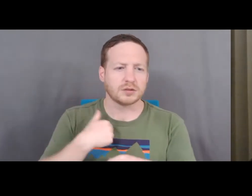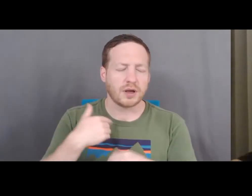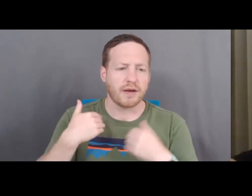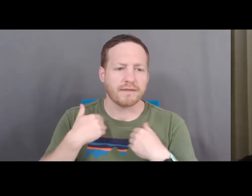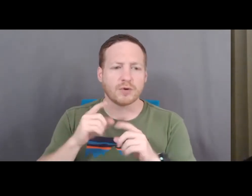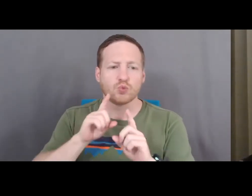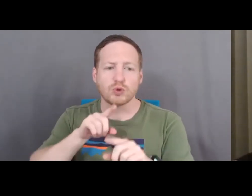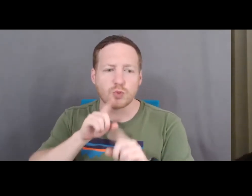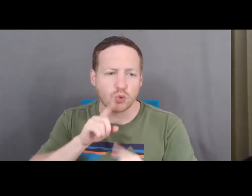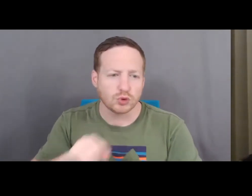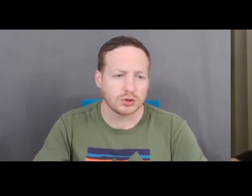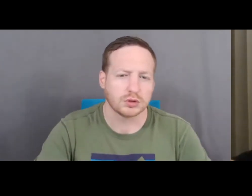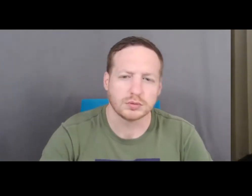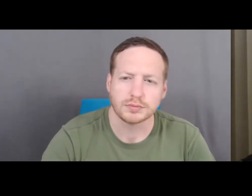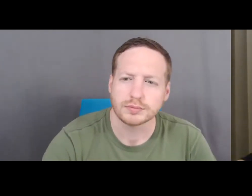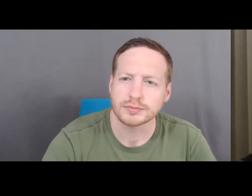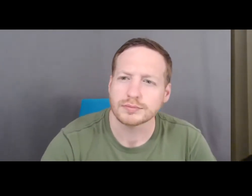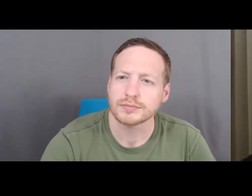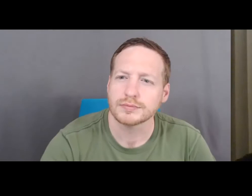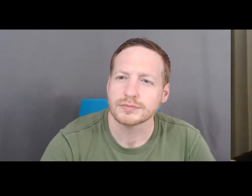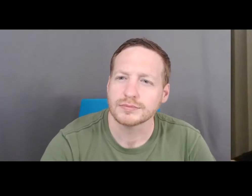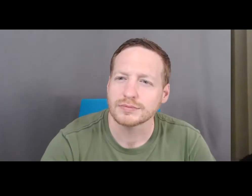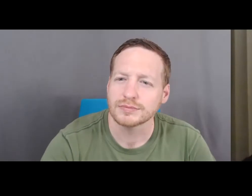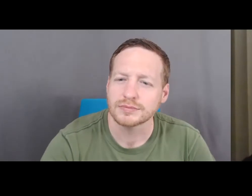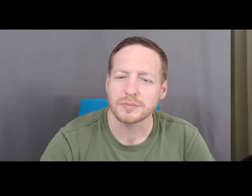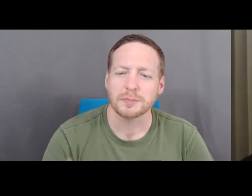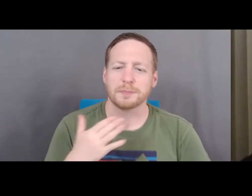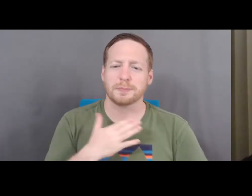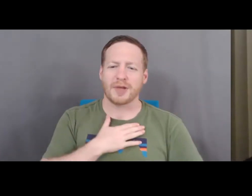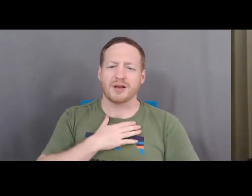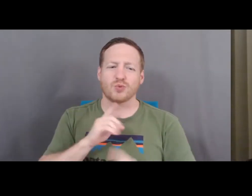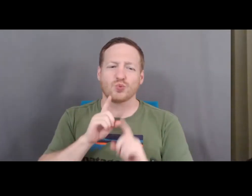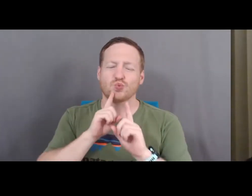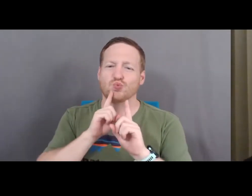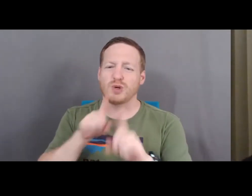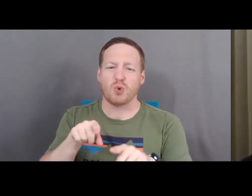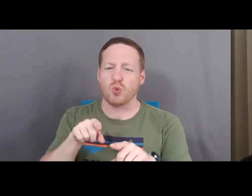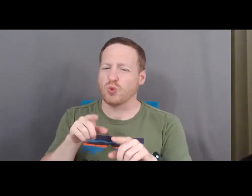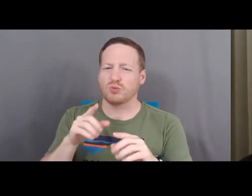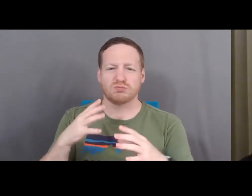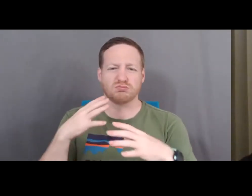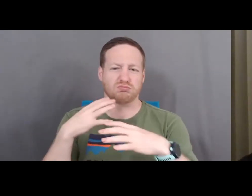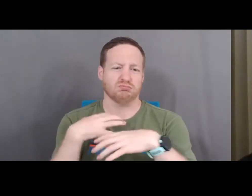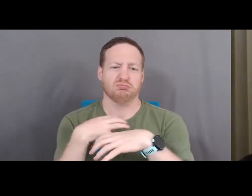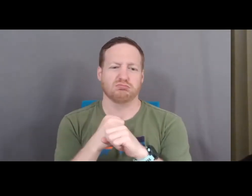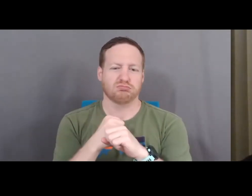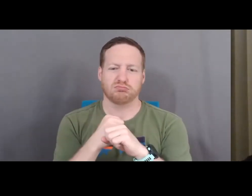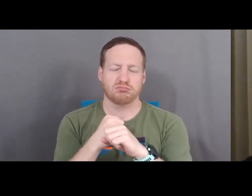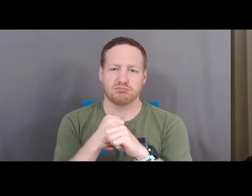So the next item in the agenda, we have reports. And the first report is from the chair. I'll